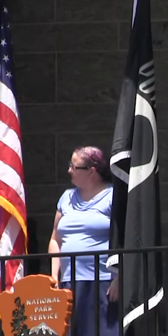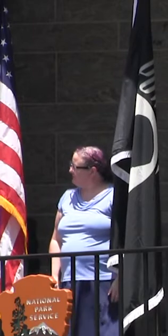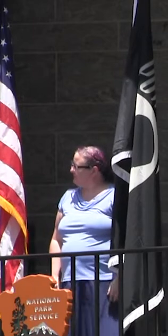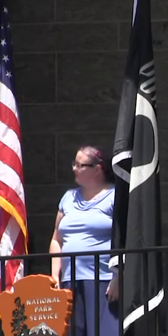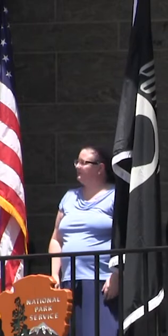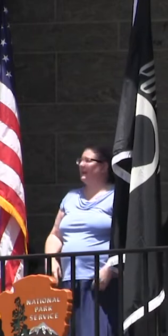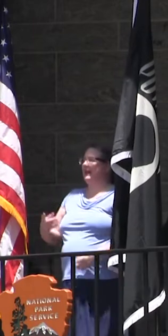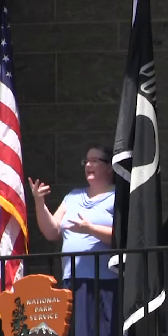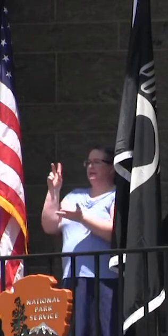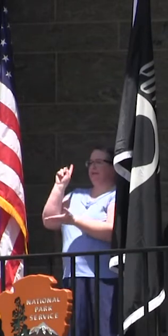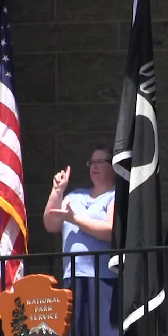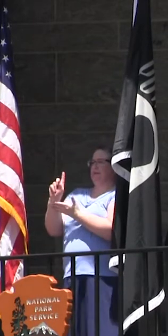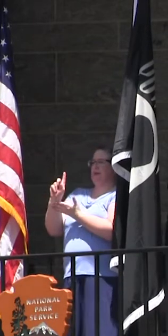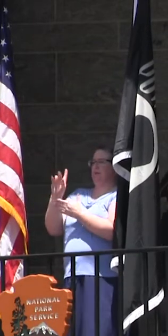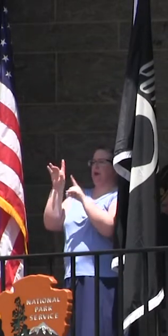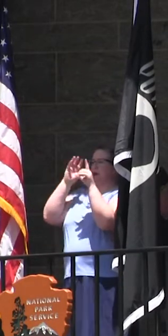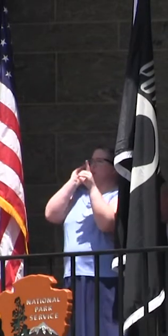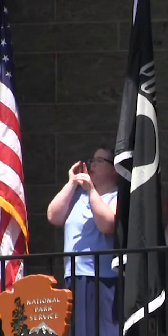and stand by your wreath.